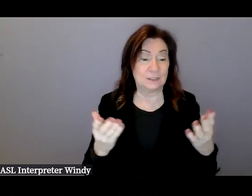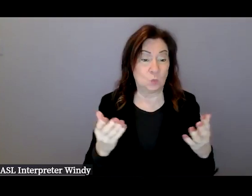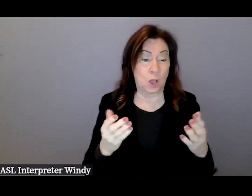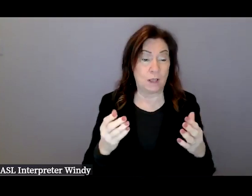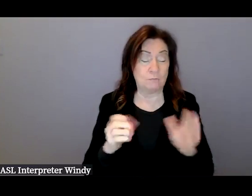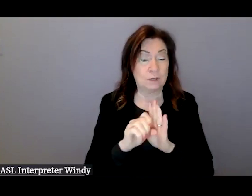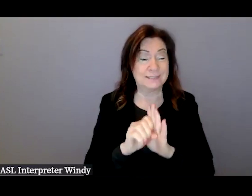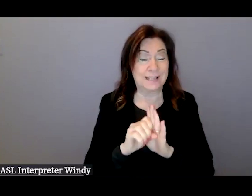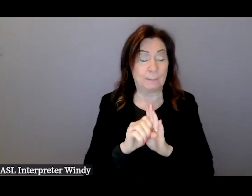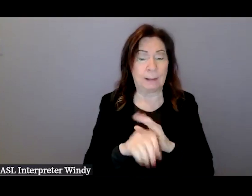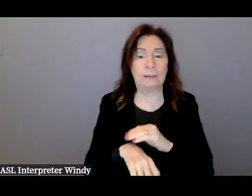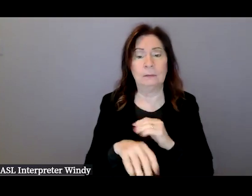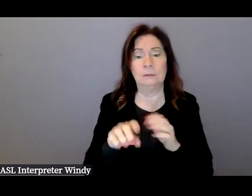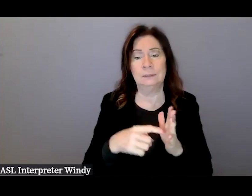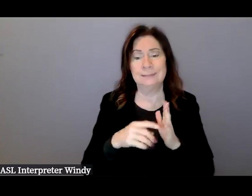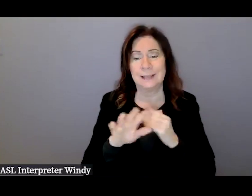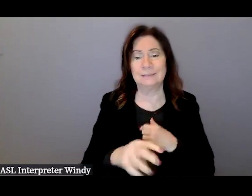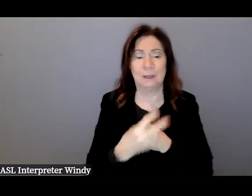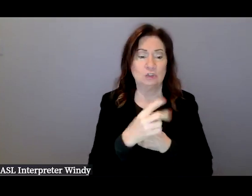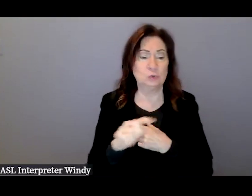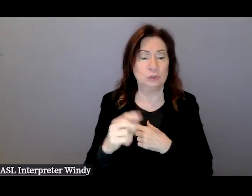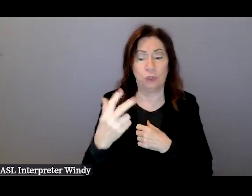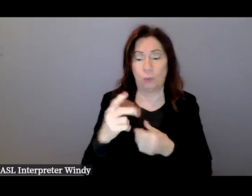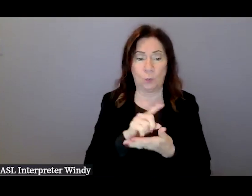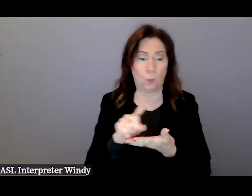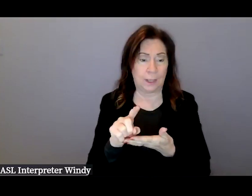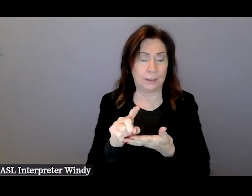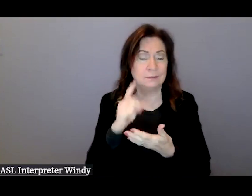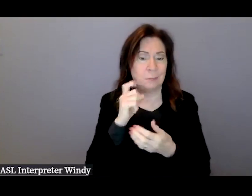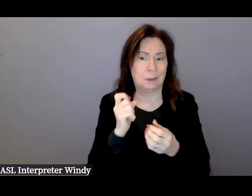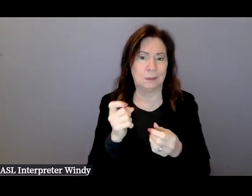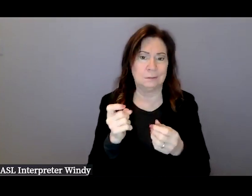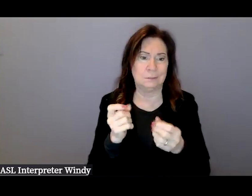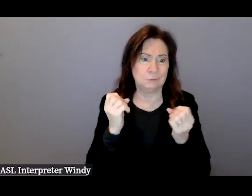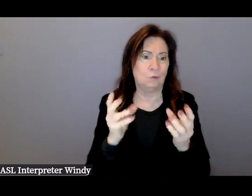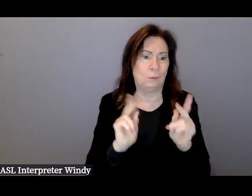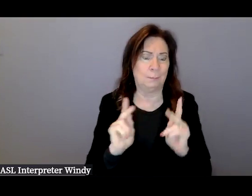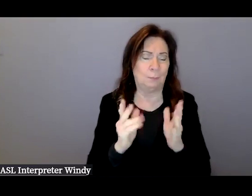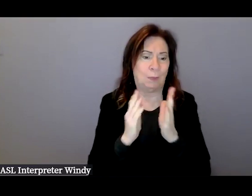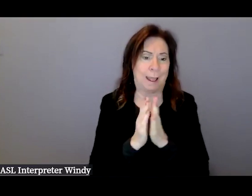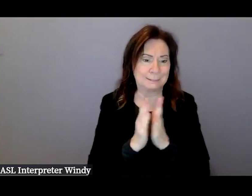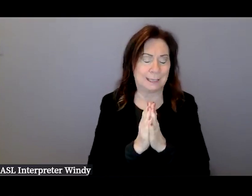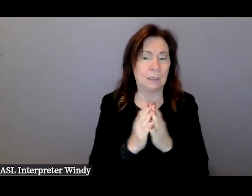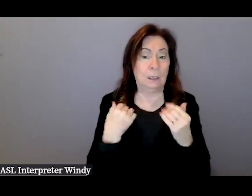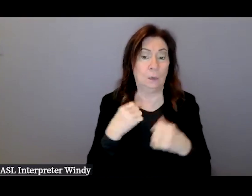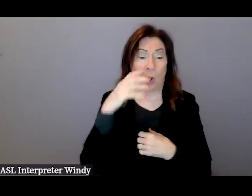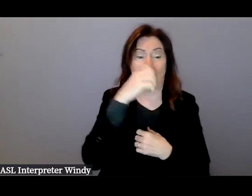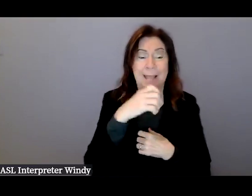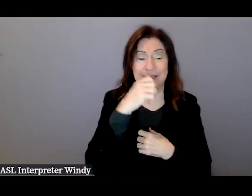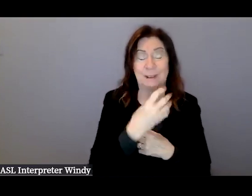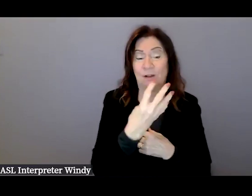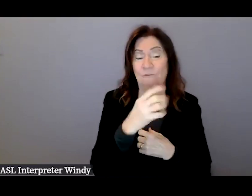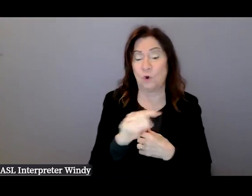typically takes around 2 to 3 weeks, but because of the increased demand, We are currently estimating a 4 to 6